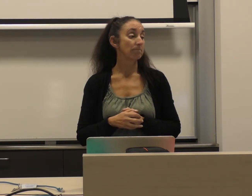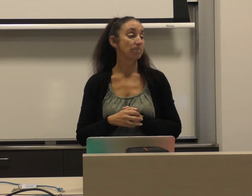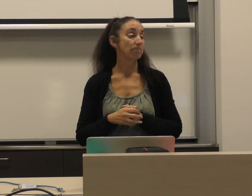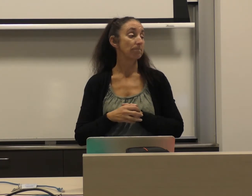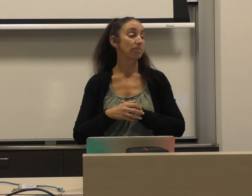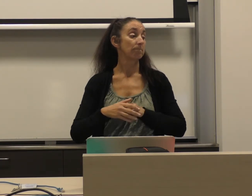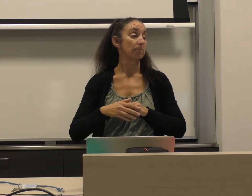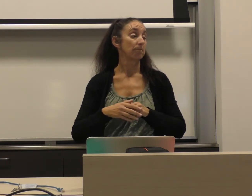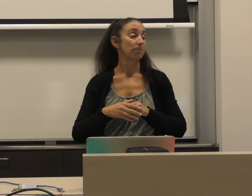directions.